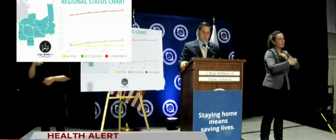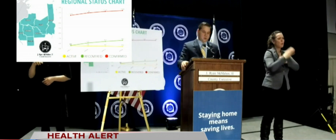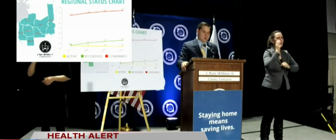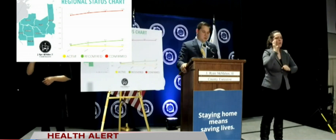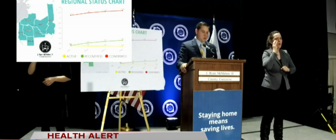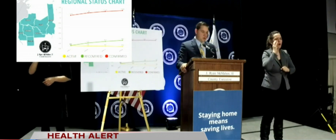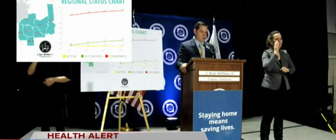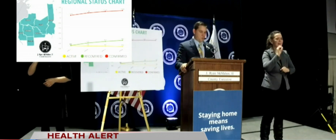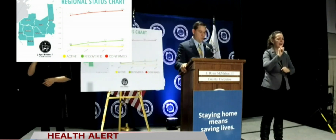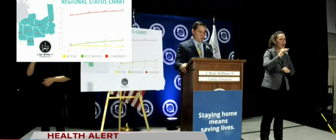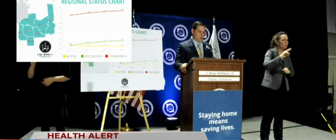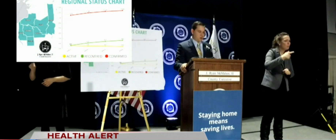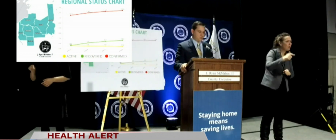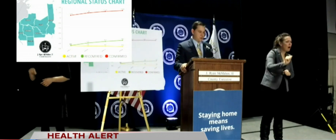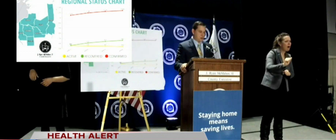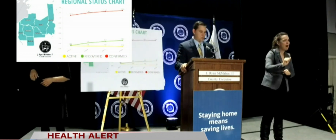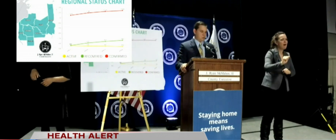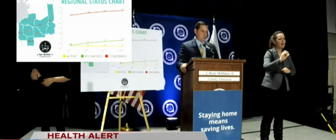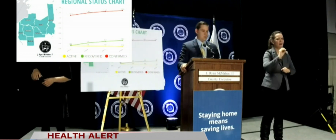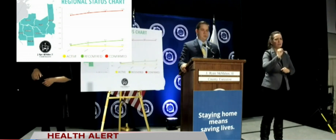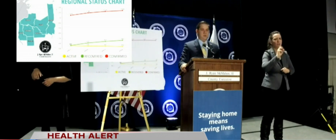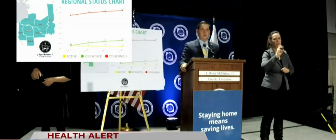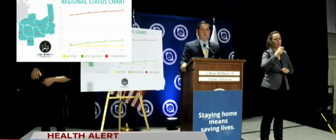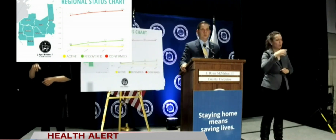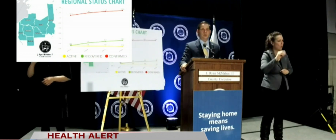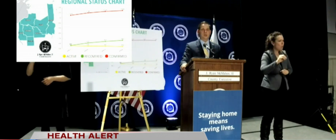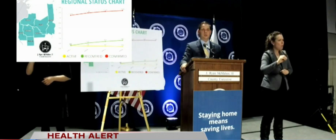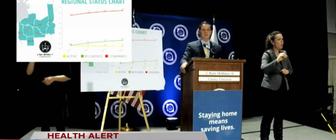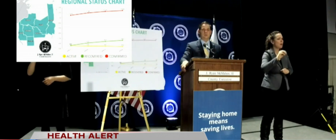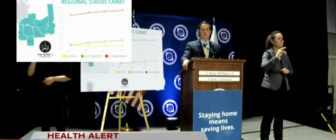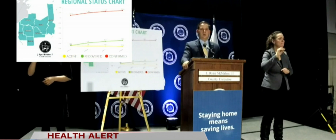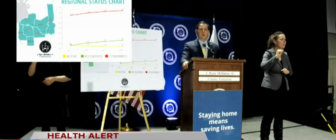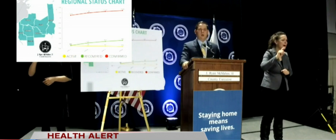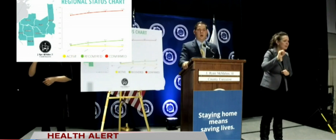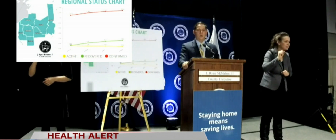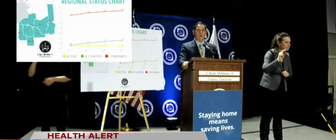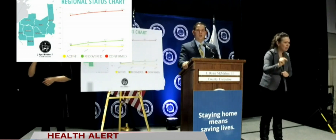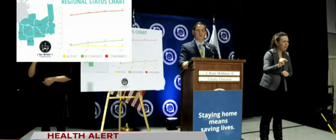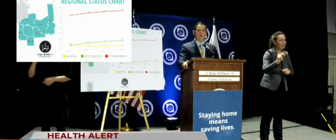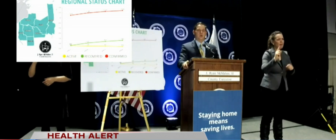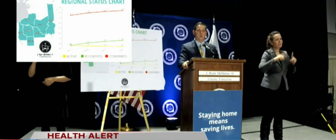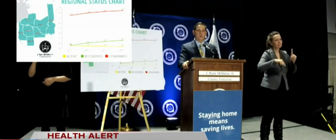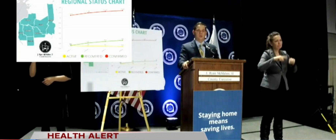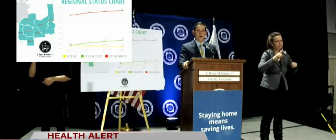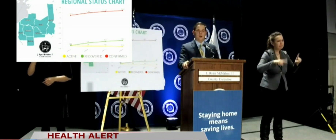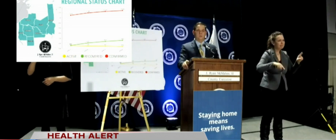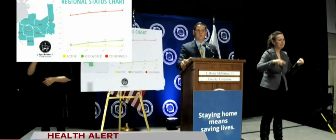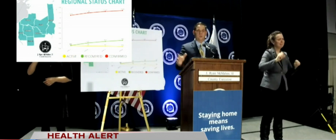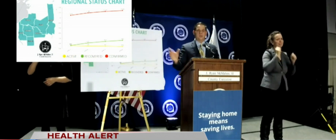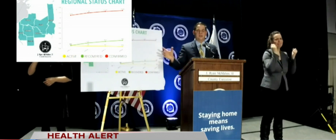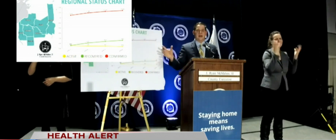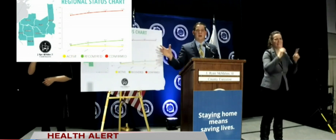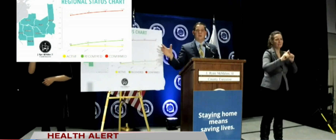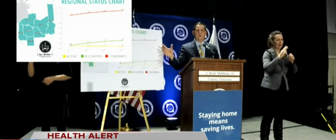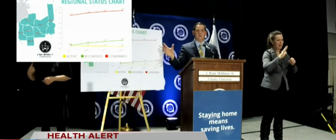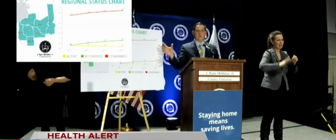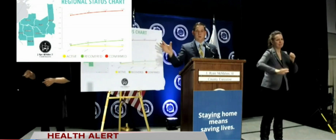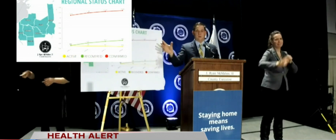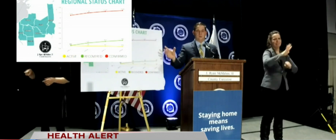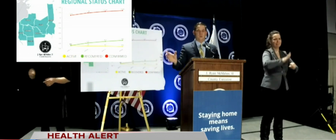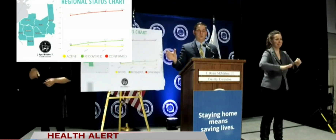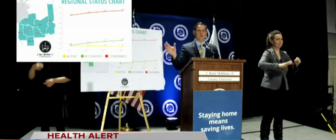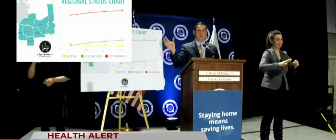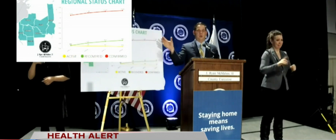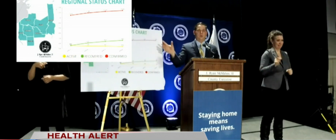managing. So we've talked about this as a region, what triggers a restart. This data is